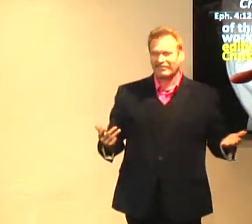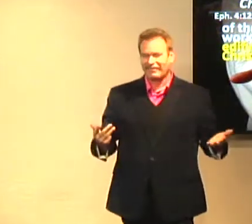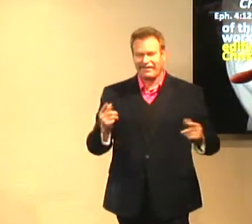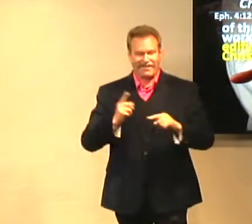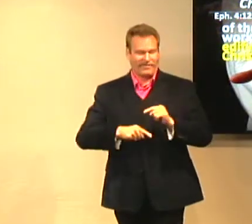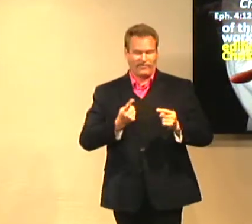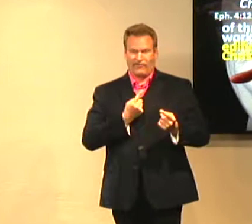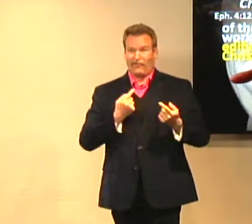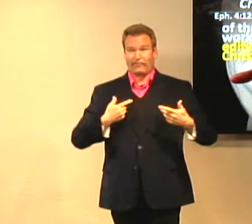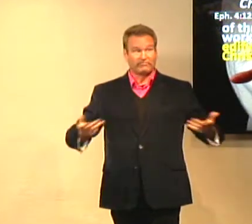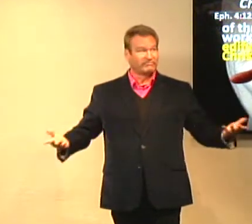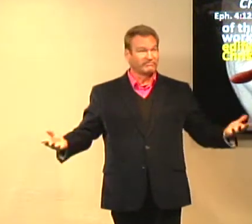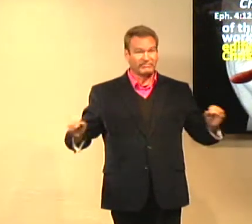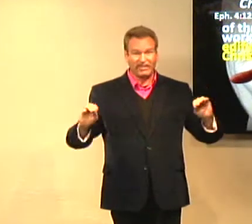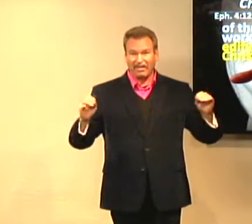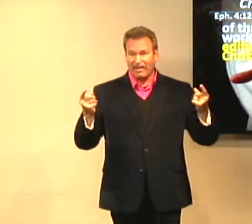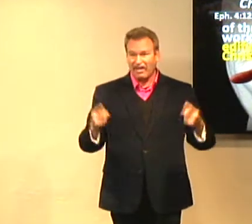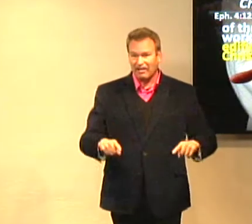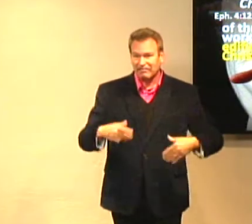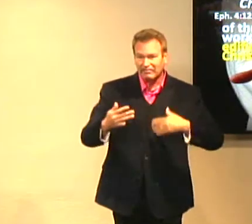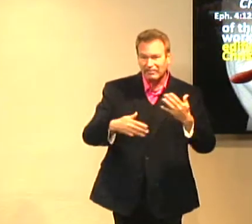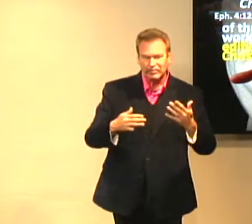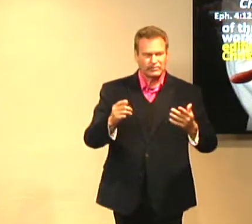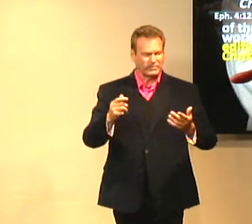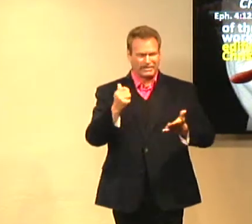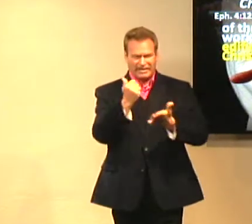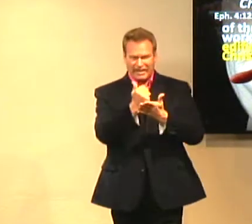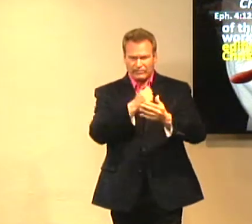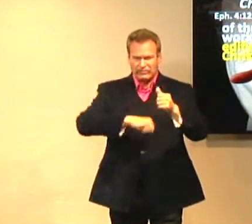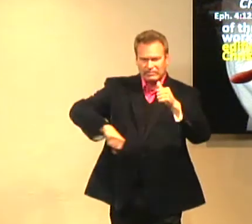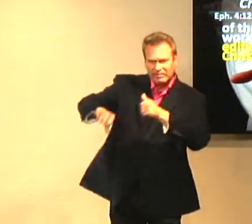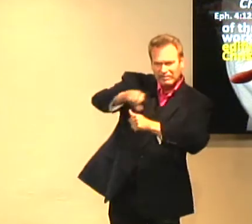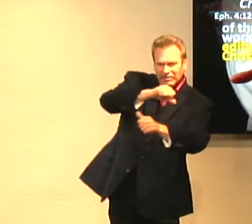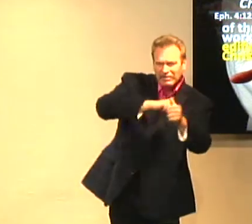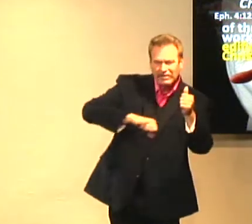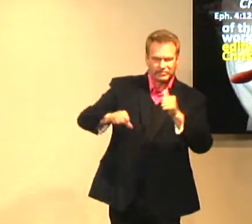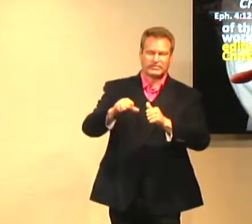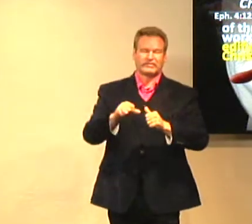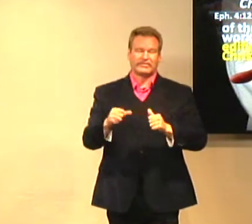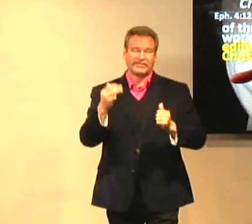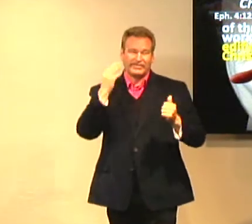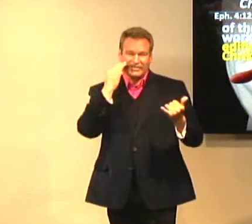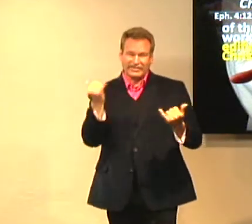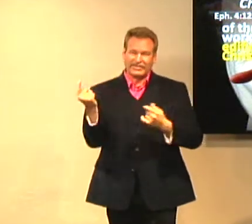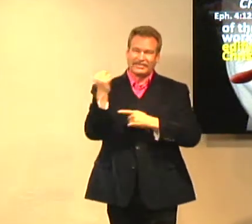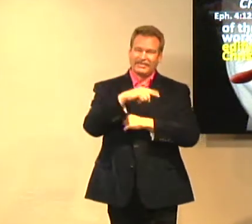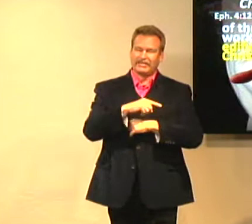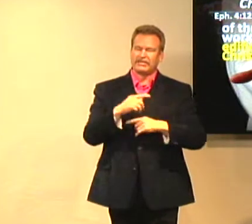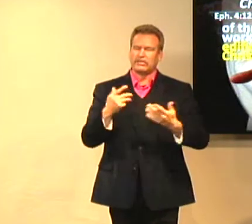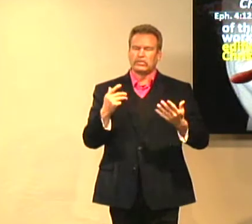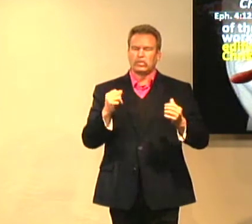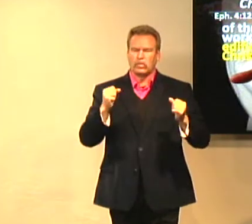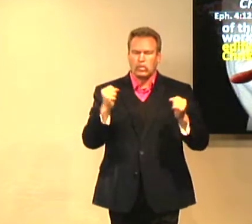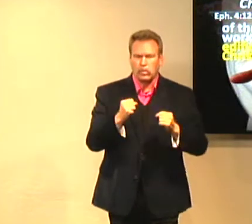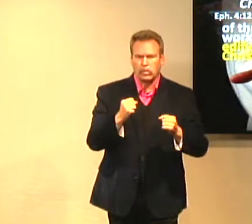weak. You can't do everything by yourself. But with people helping one another, reaching out to one